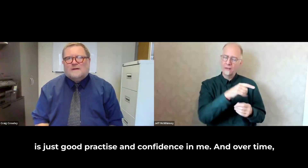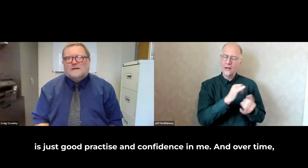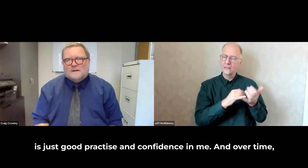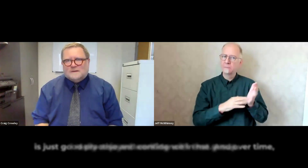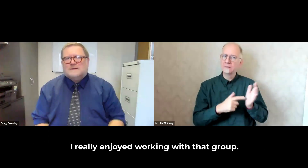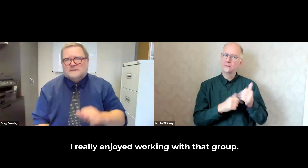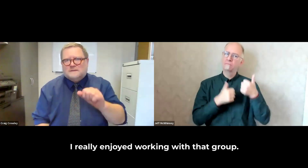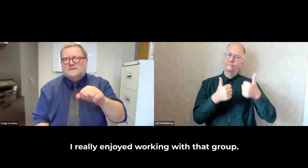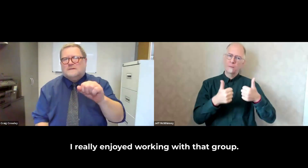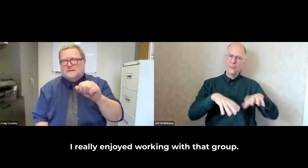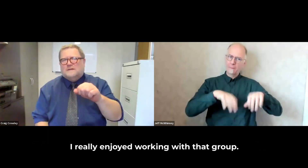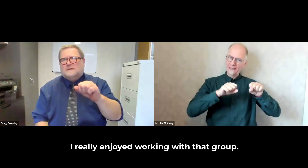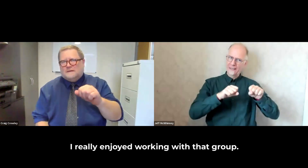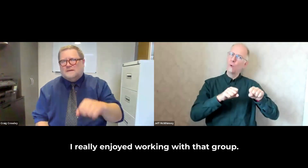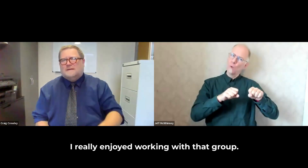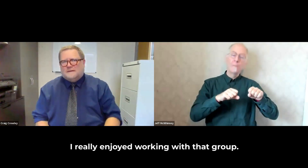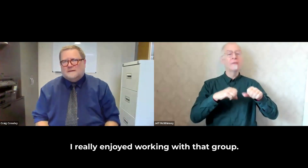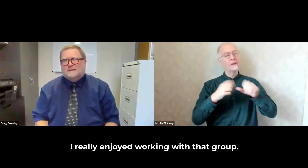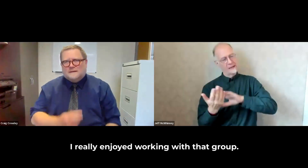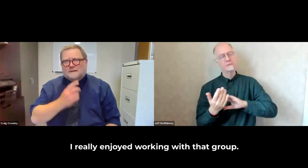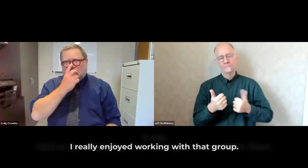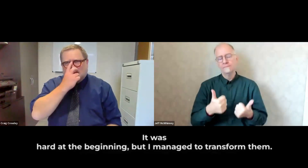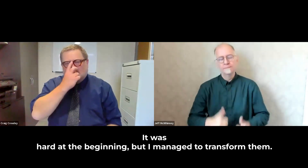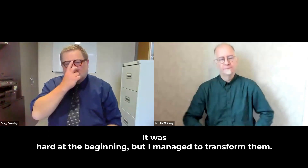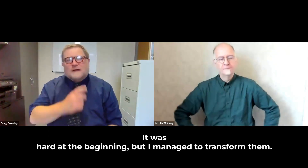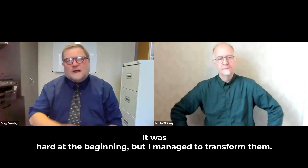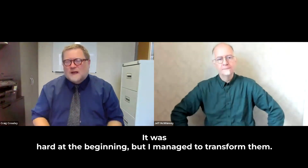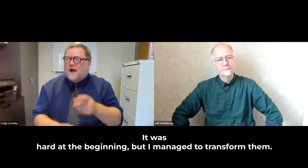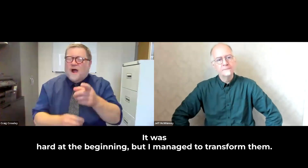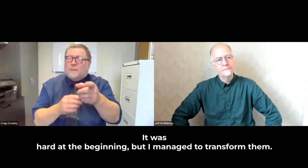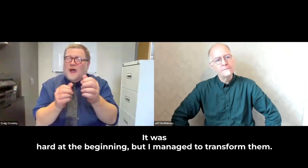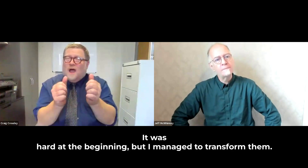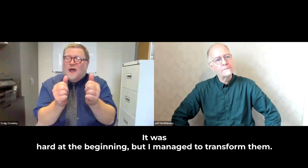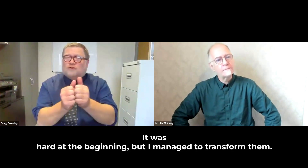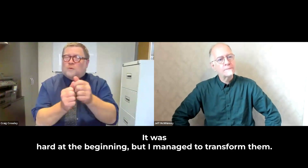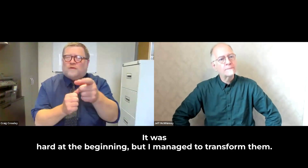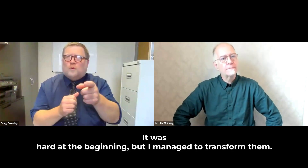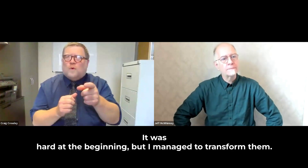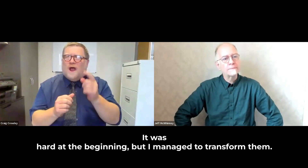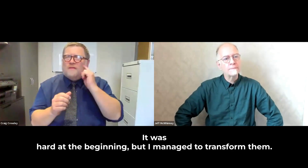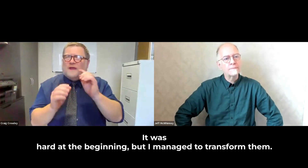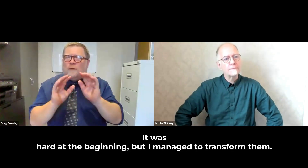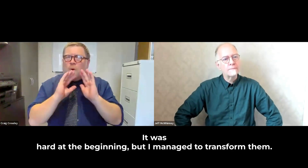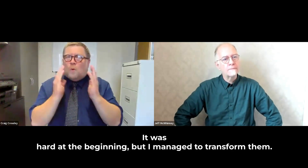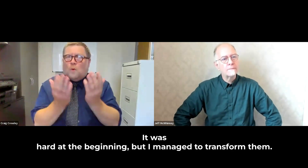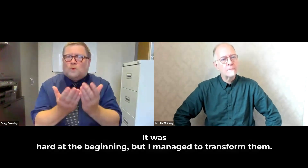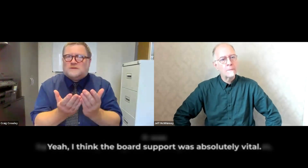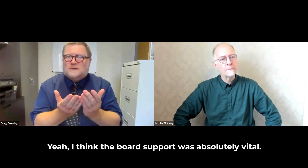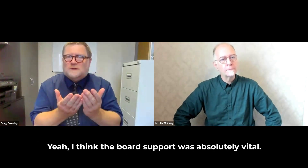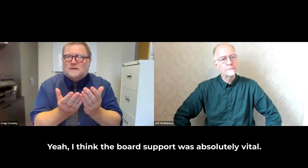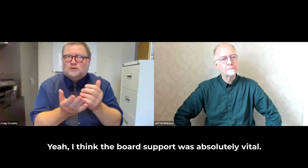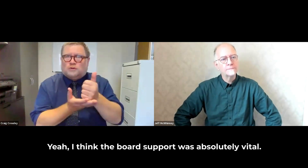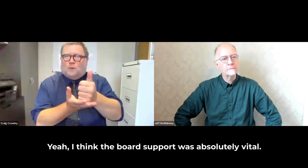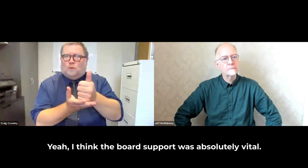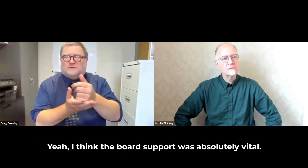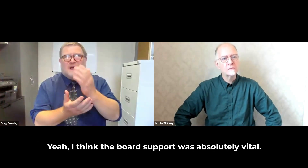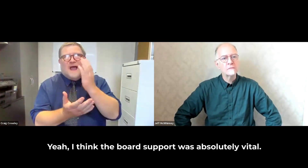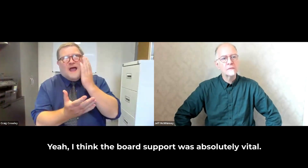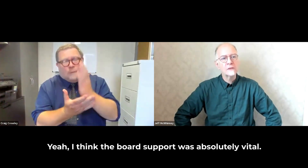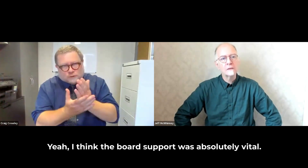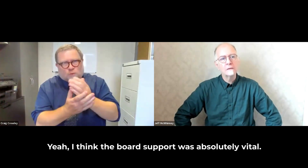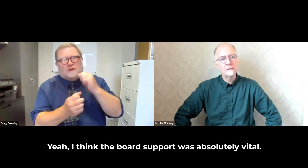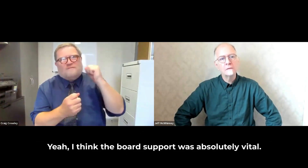over time, I really enjoyed working with that group. It was hard at the beginning, but I managed to transform them. Yeah, I